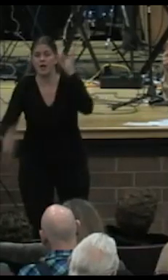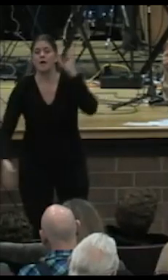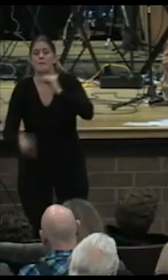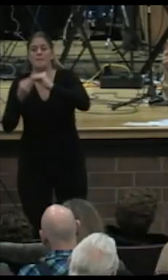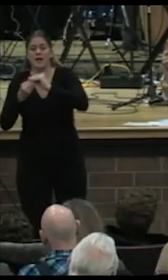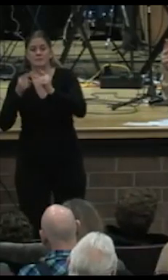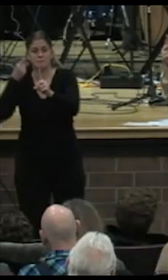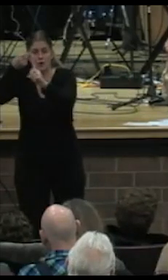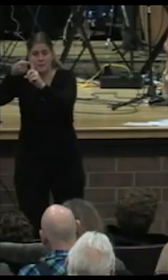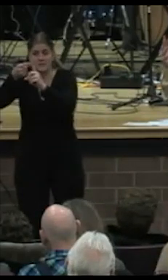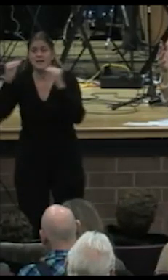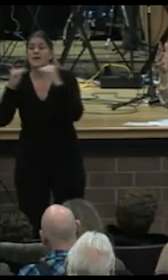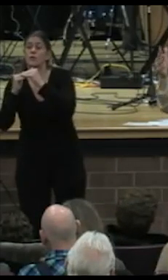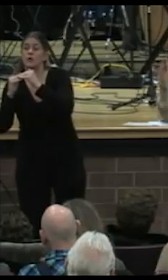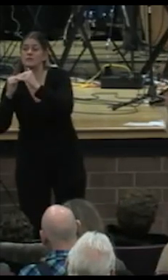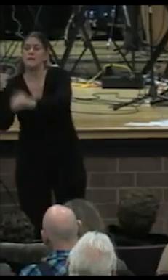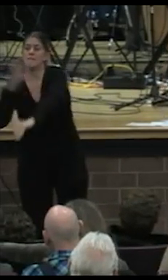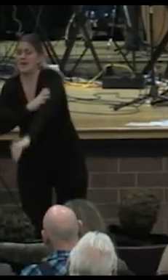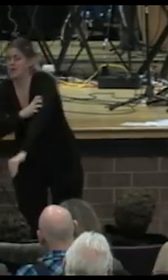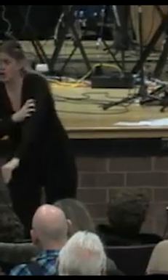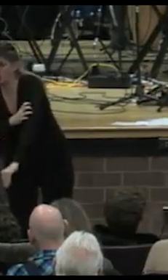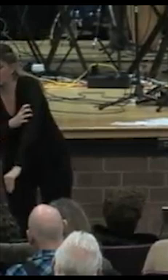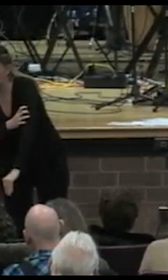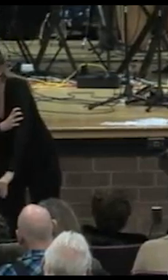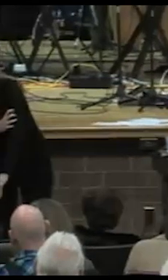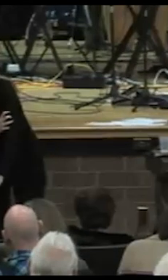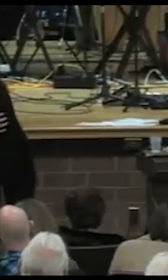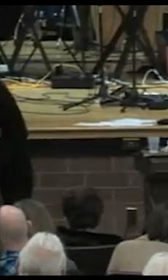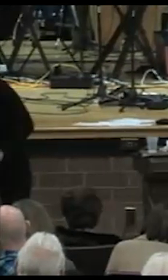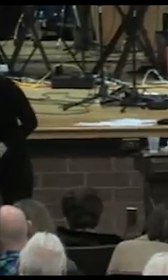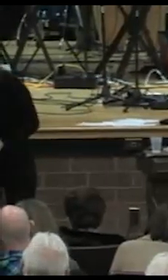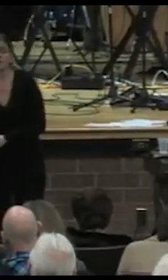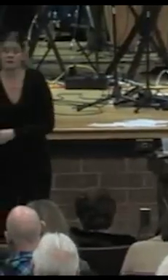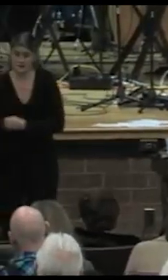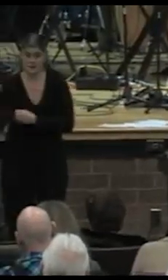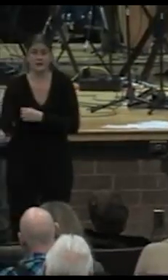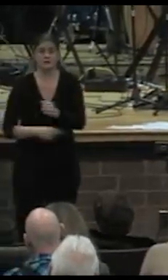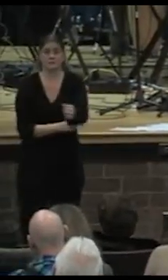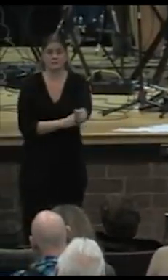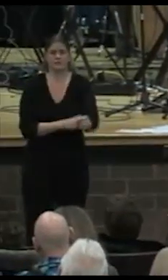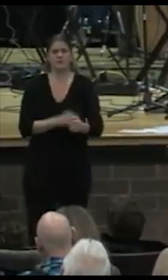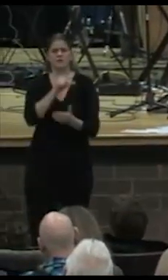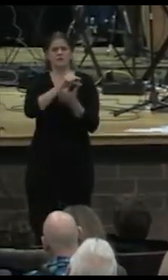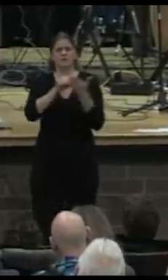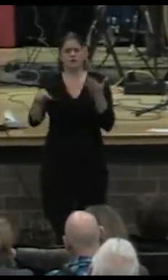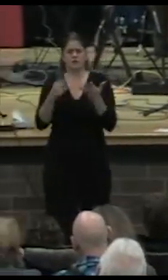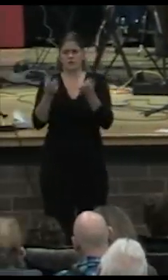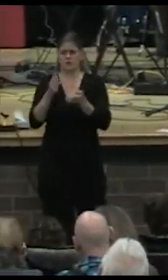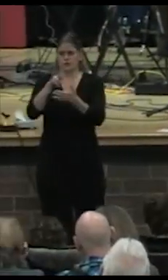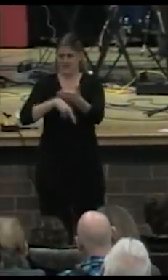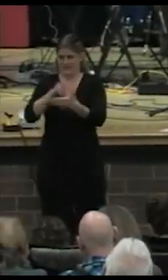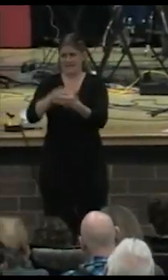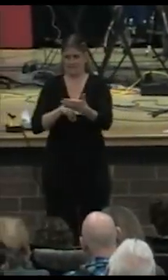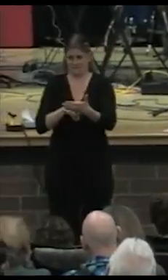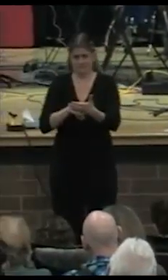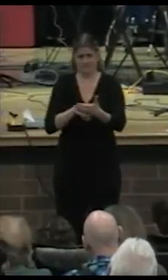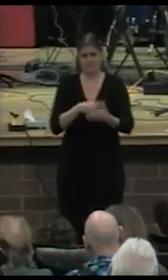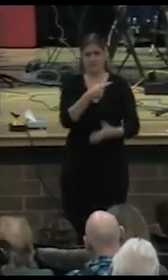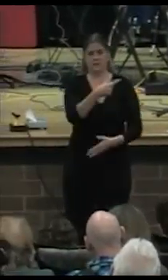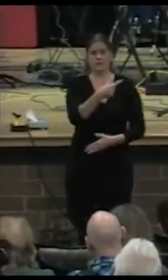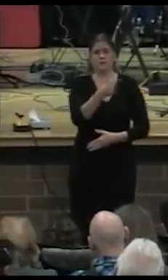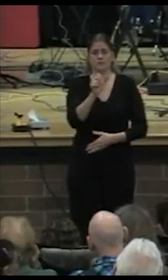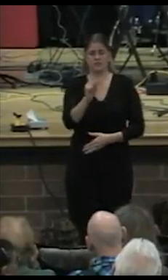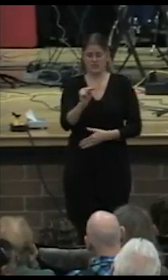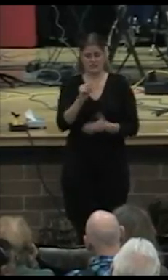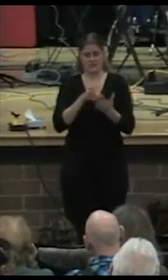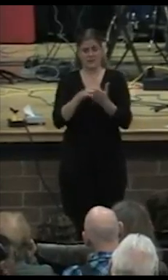what? Purpose. Equals power. Now, I'd like to read a scripture from the